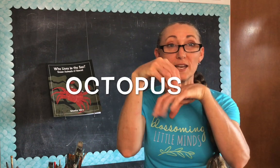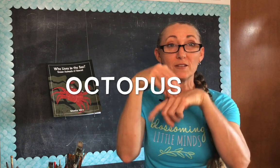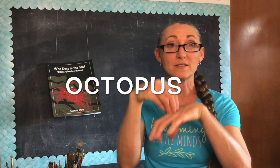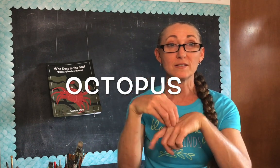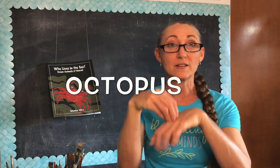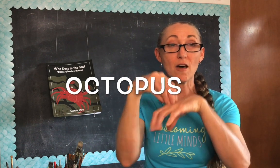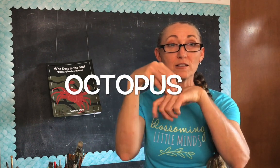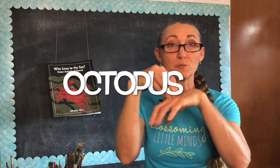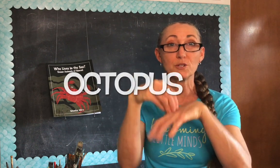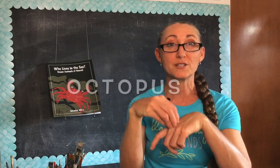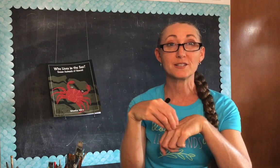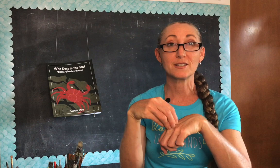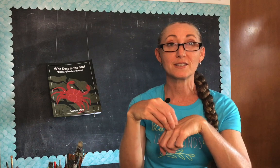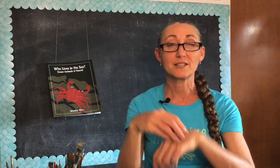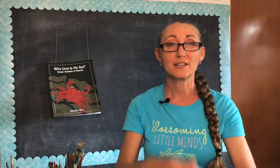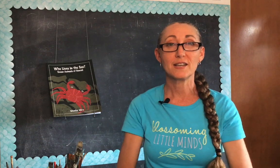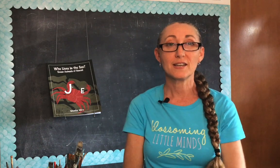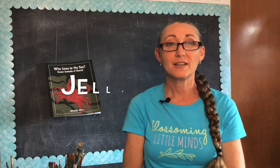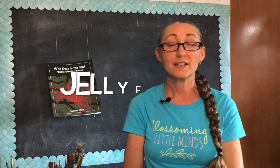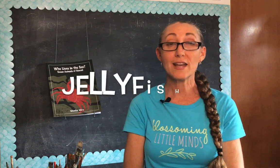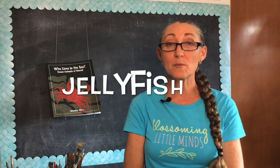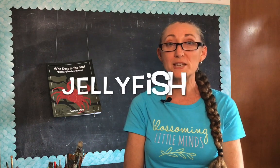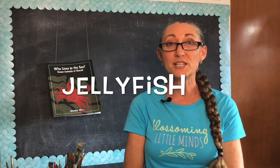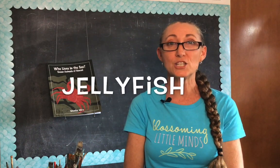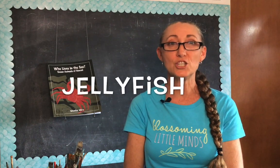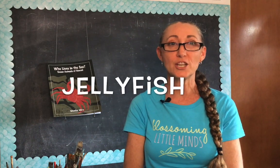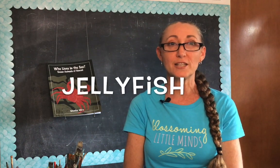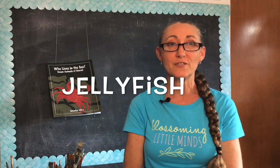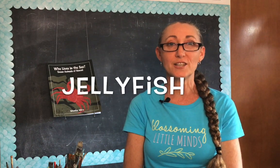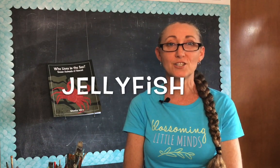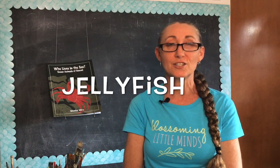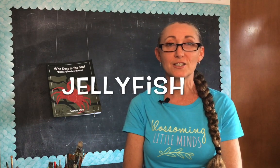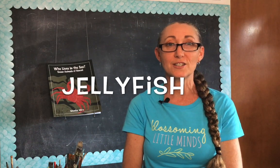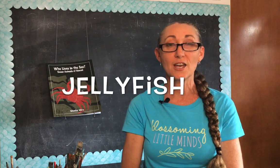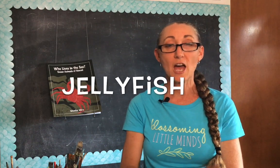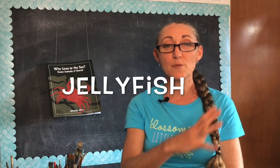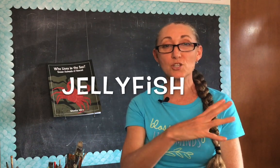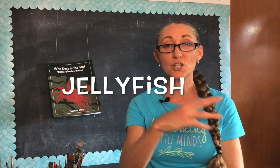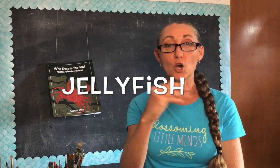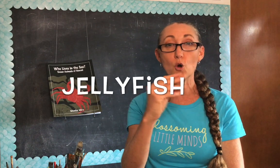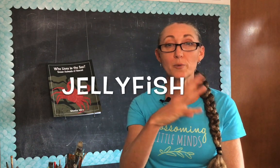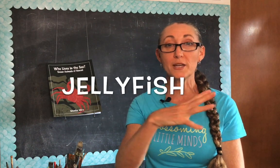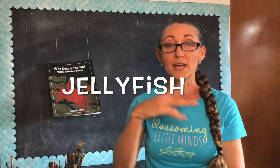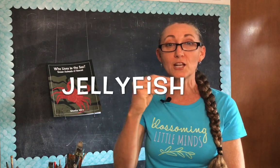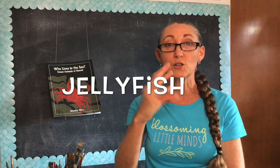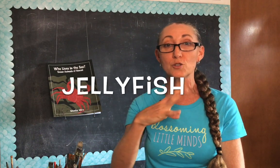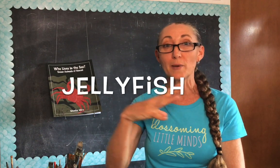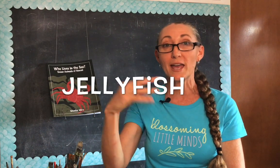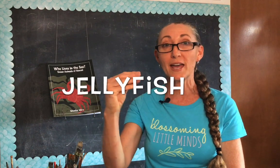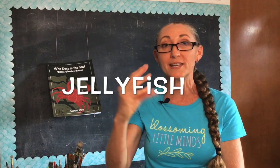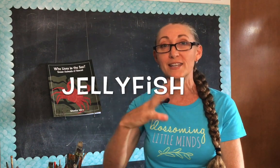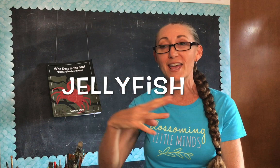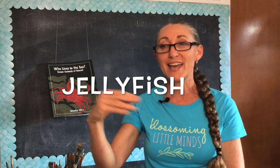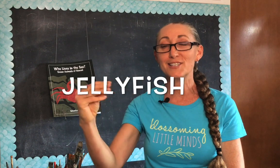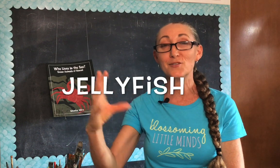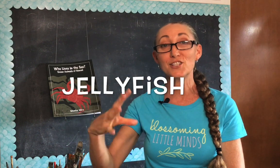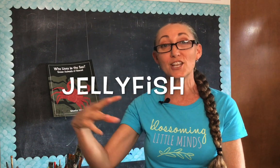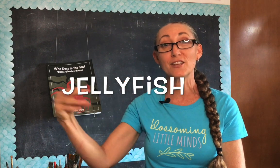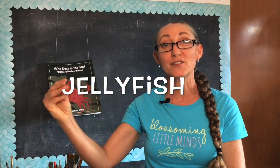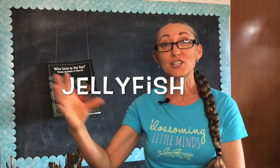down. Octopus. Now I'm going to teach jellyfish. I'm just going to open and close my hand as if a jellyfish